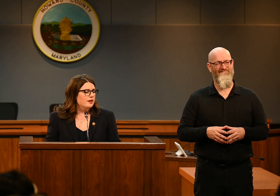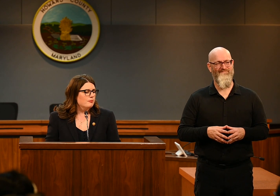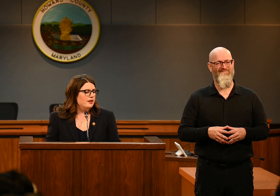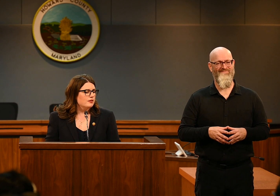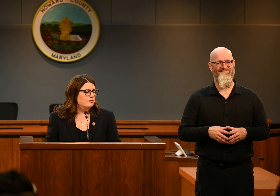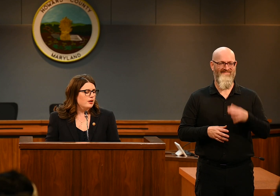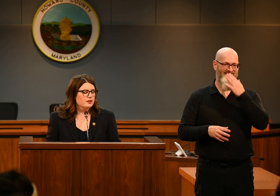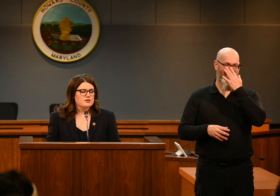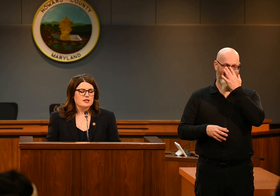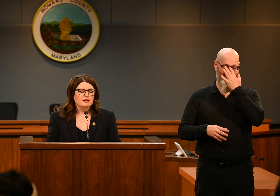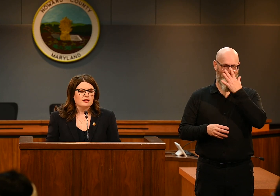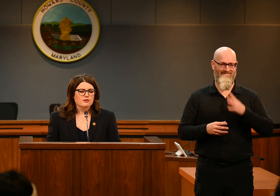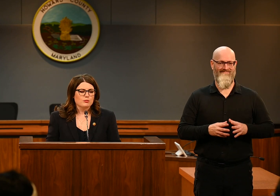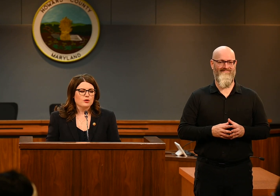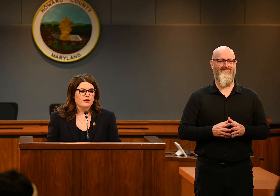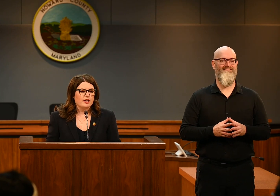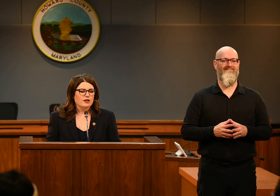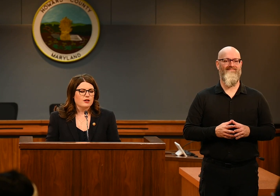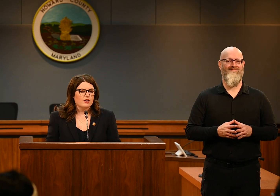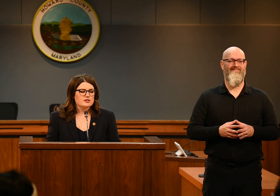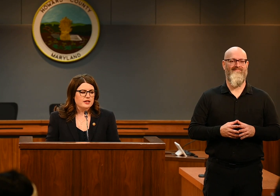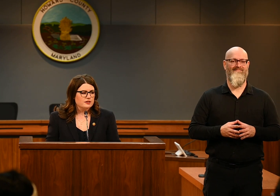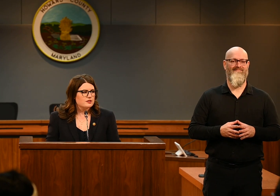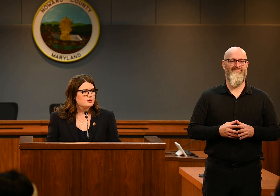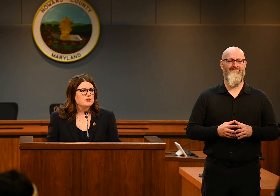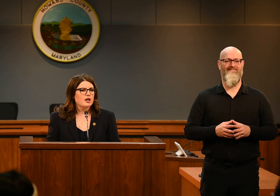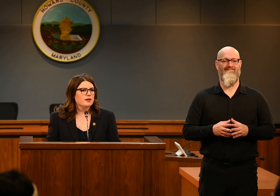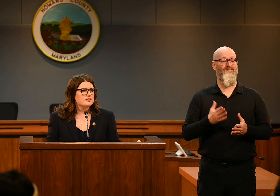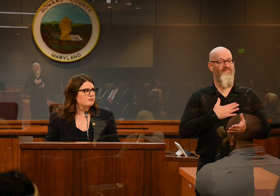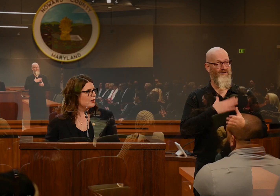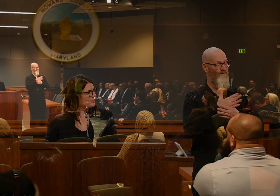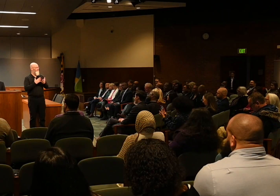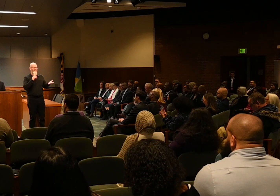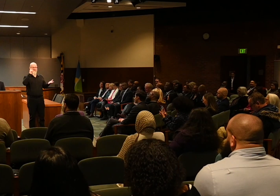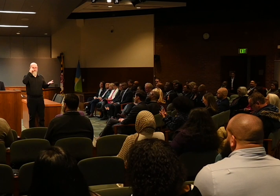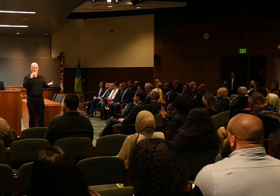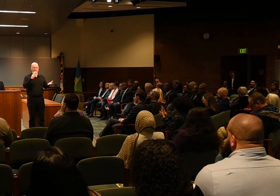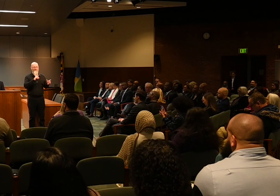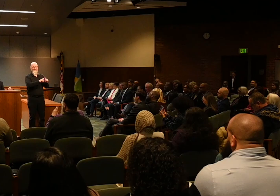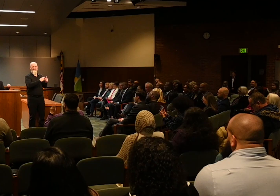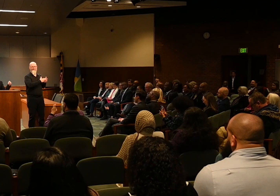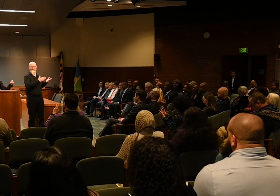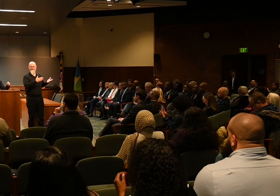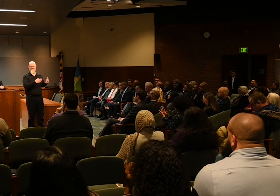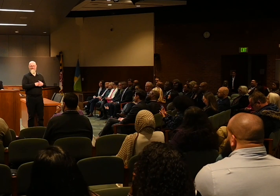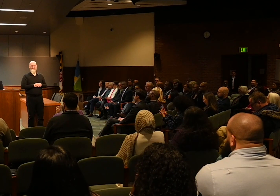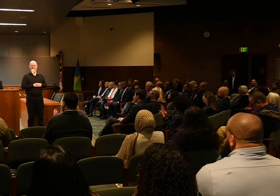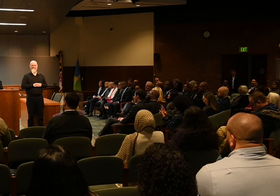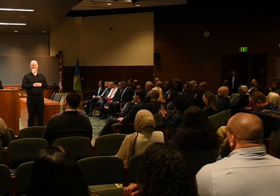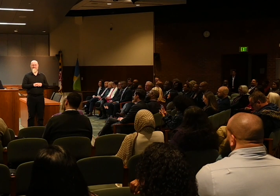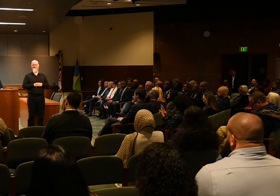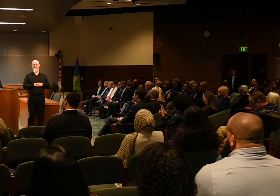And to my partners in Governor Moore and our senators, we talk about Team Maryland a lot. And I think what you are